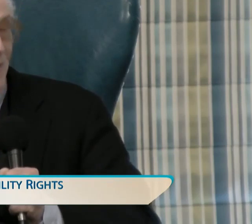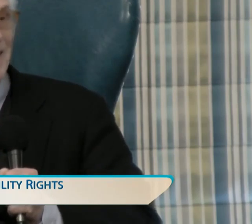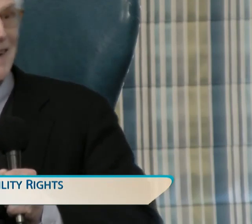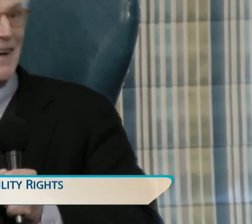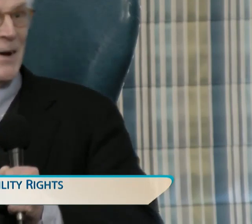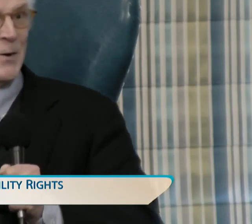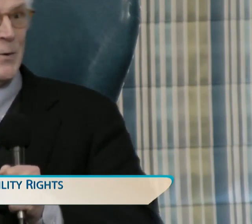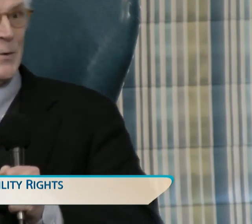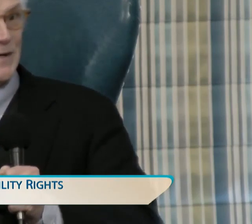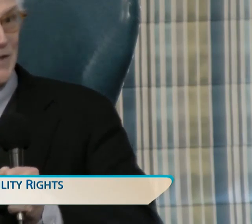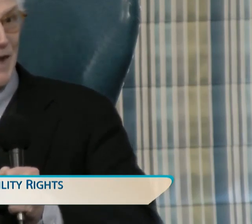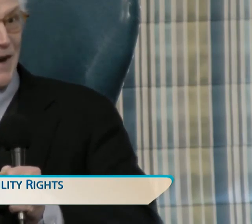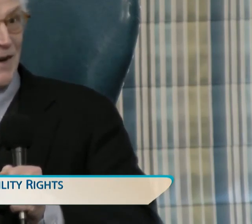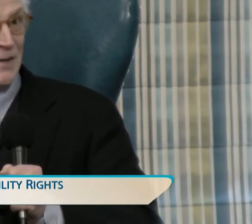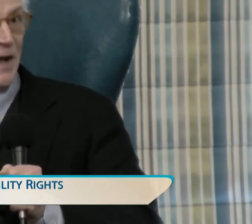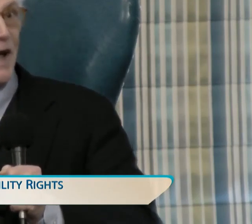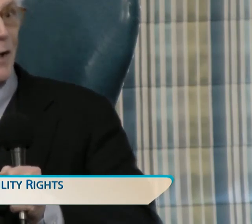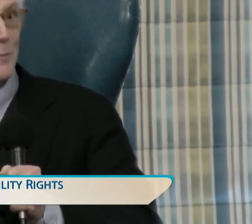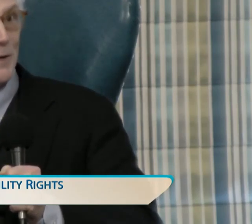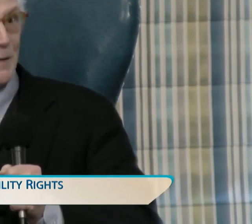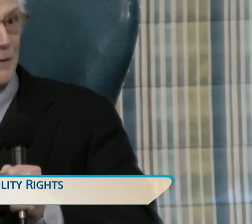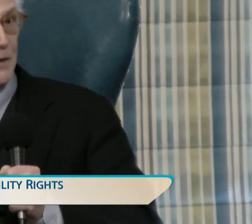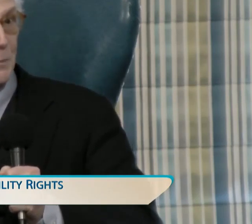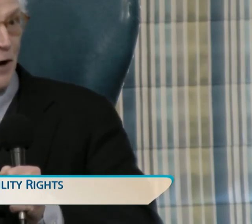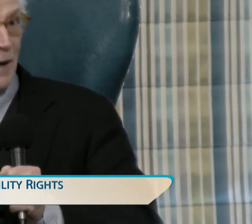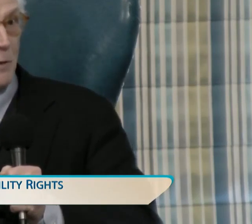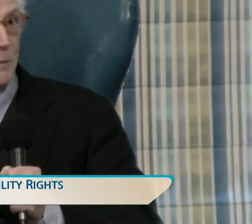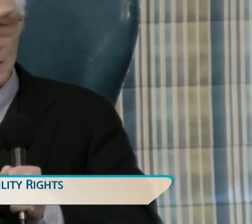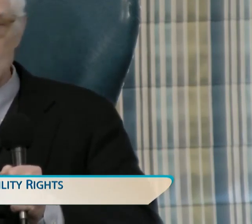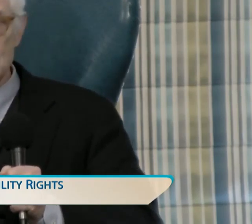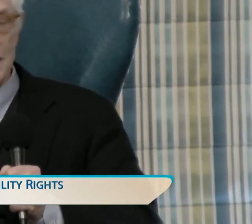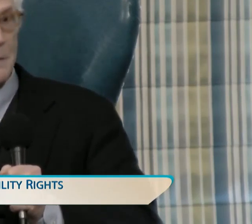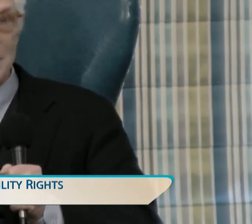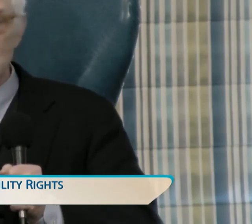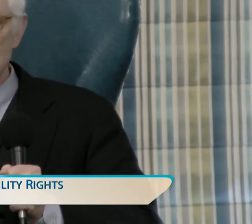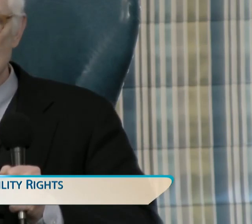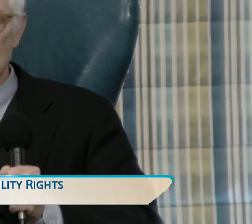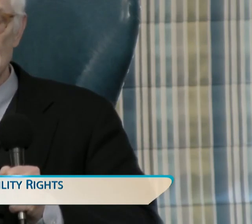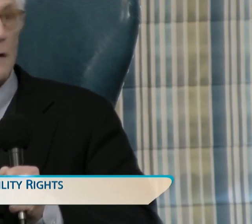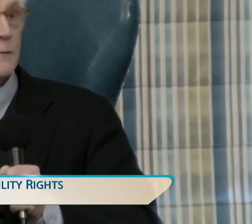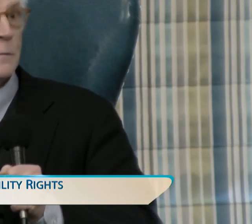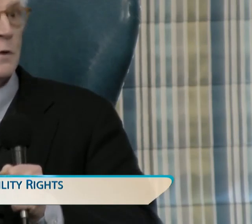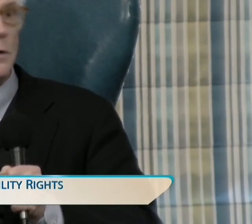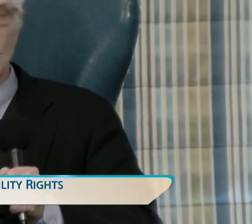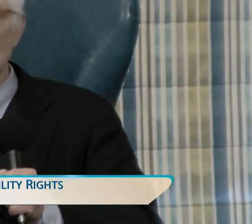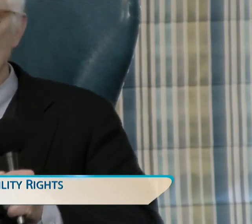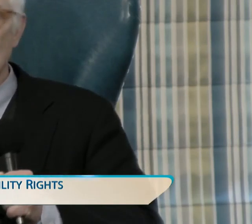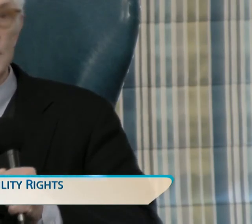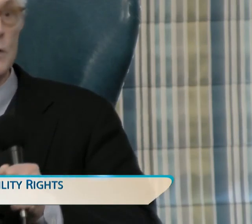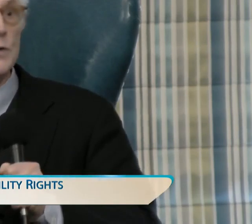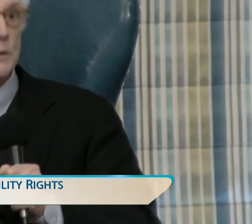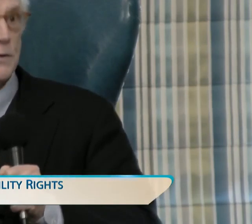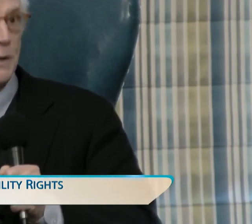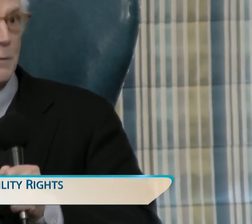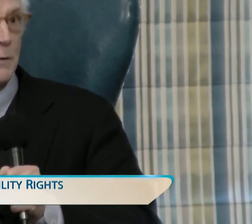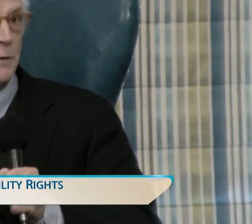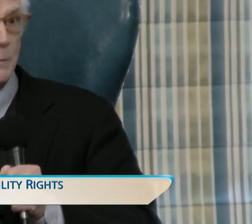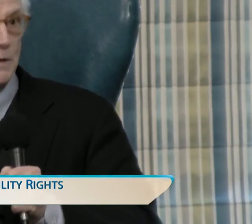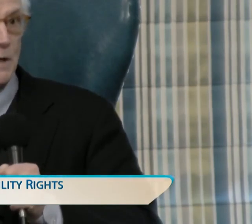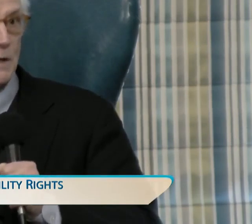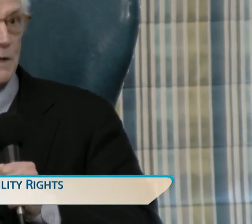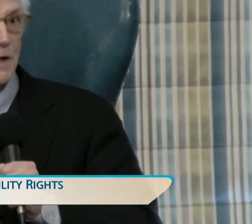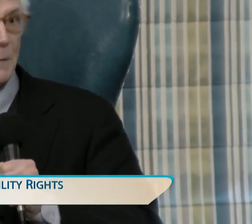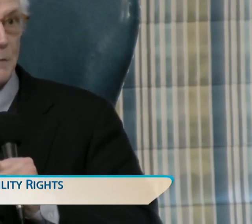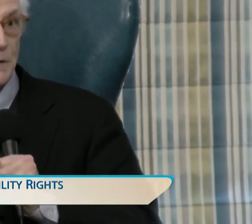you who is there to help if there's a problem, because they may be uncomfortable or unused to someone